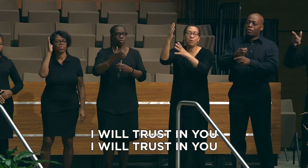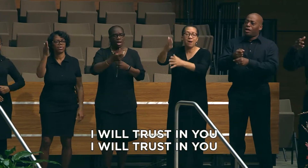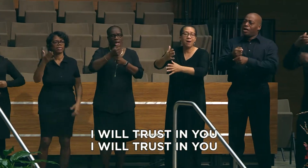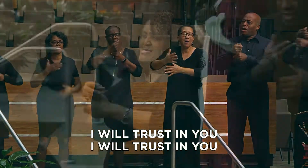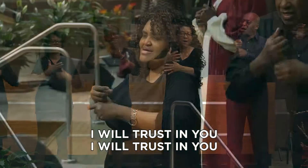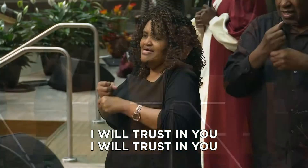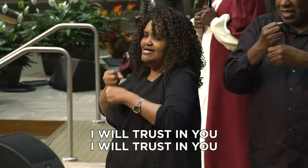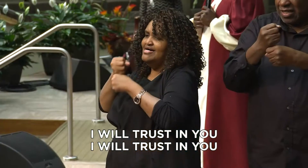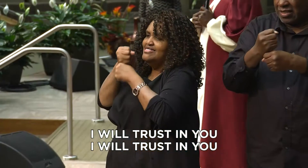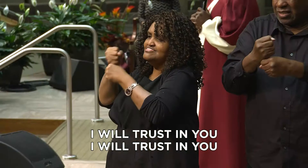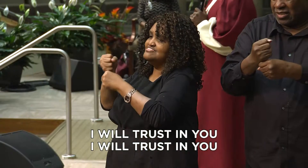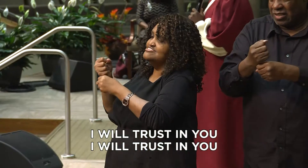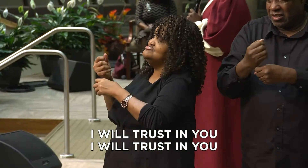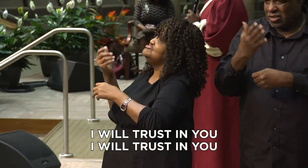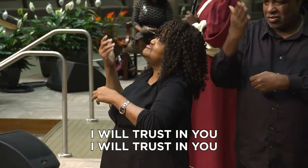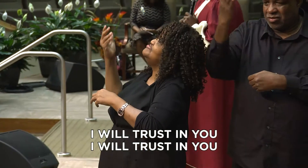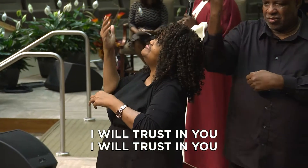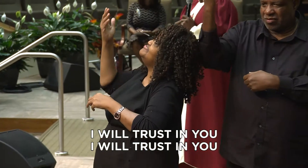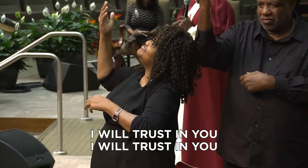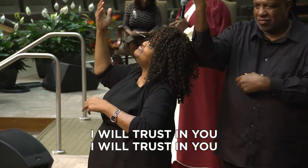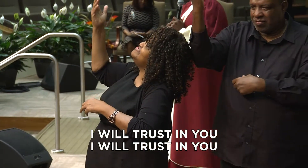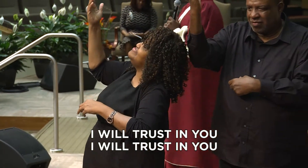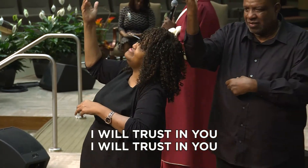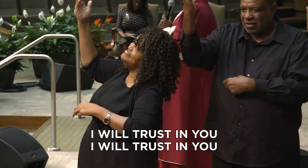will trust in